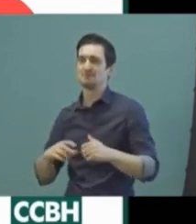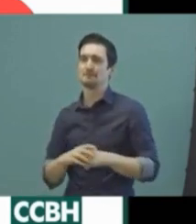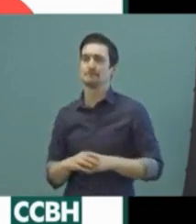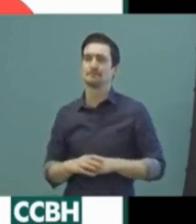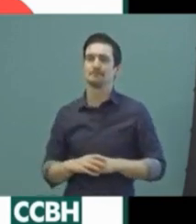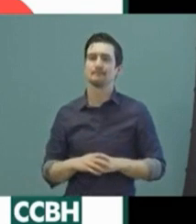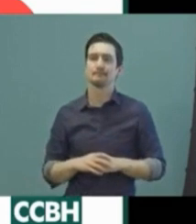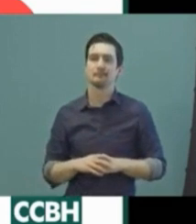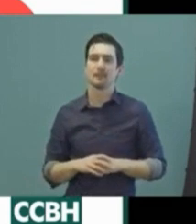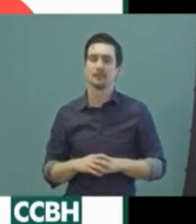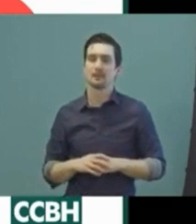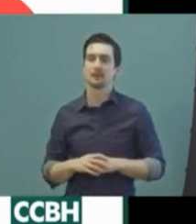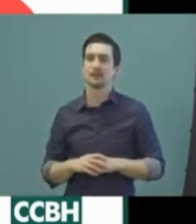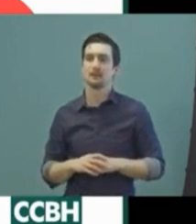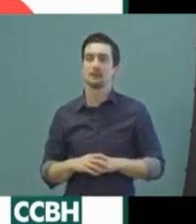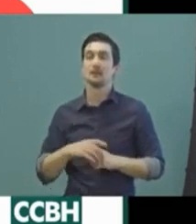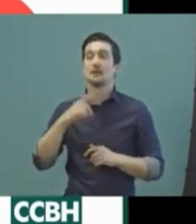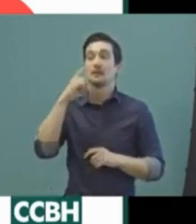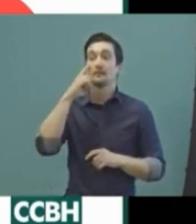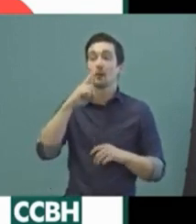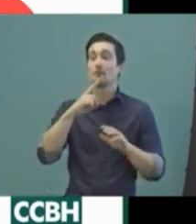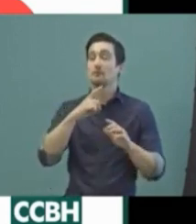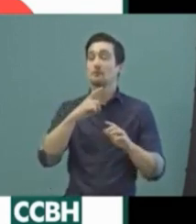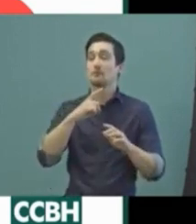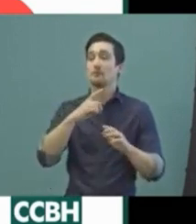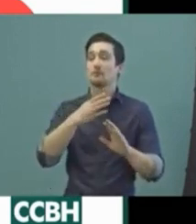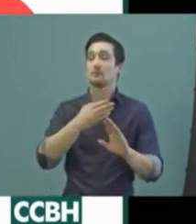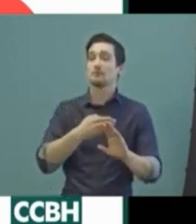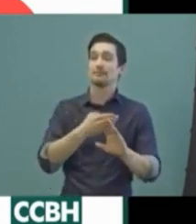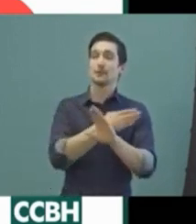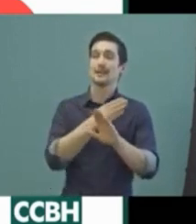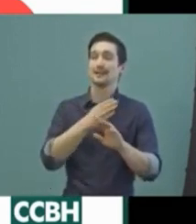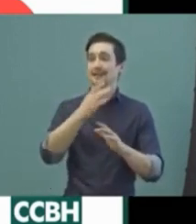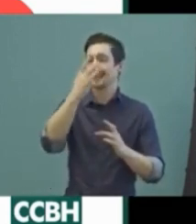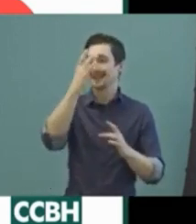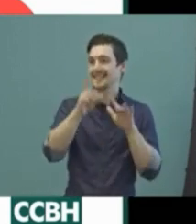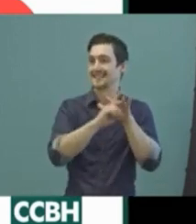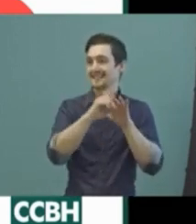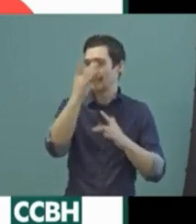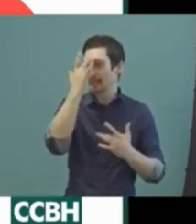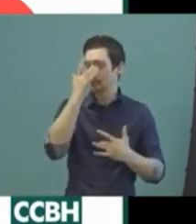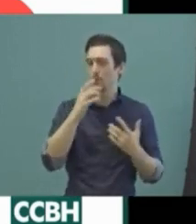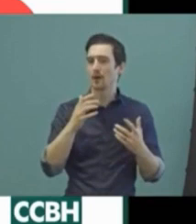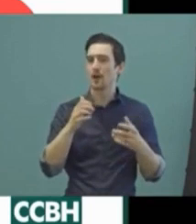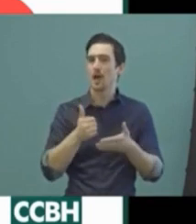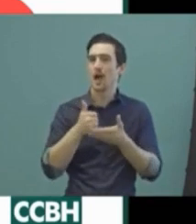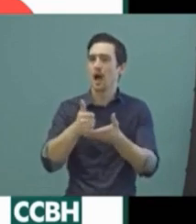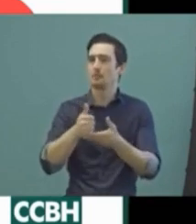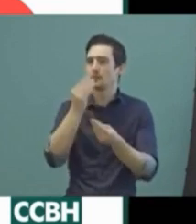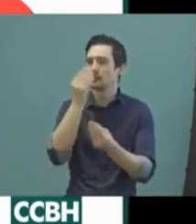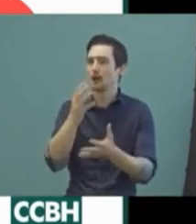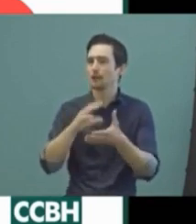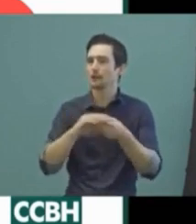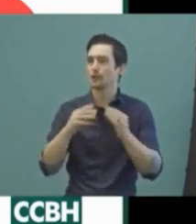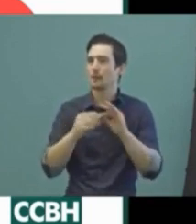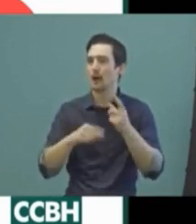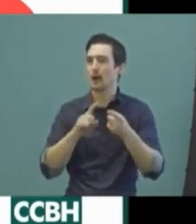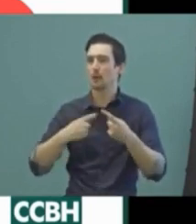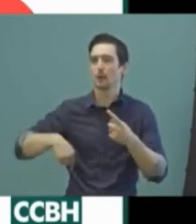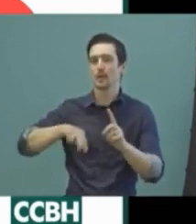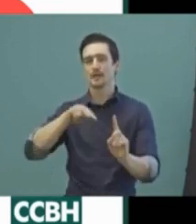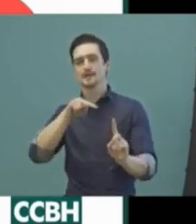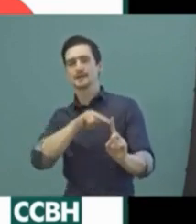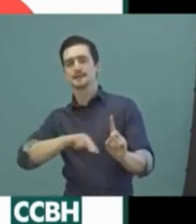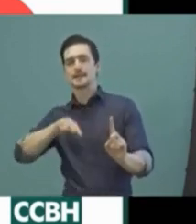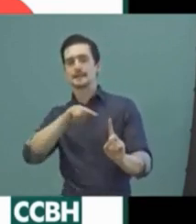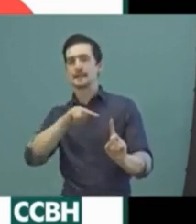For pre-existing conditions, we also wanted to help tell the story of what we're seeing with regard to